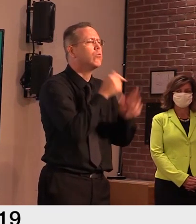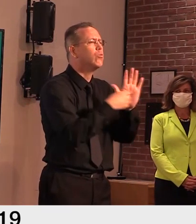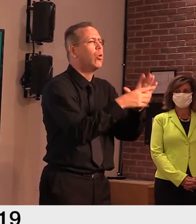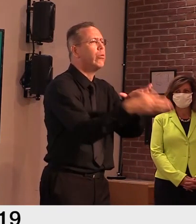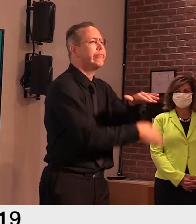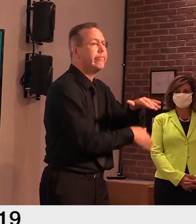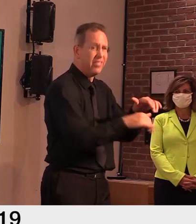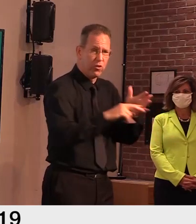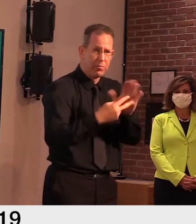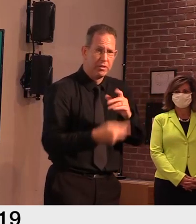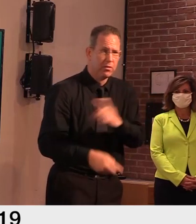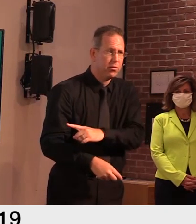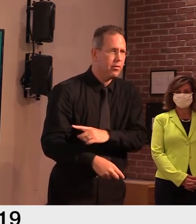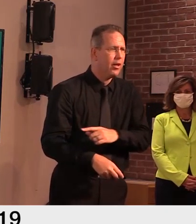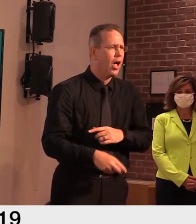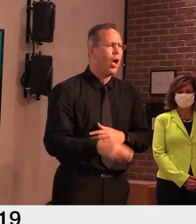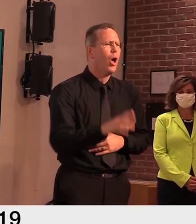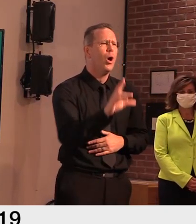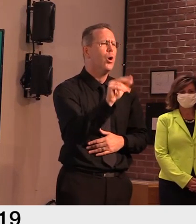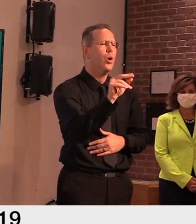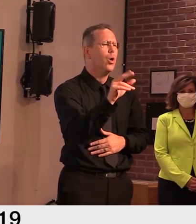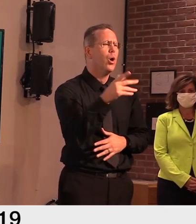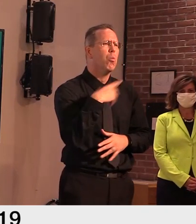So a case-by-case basis, you're saying?